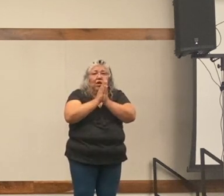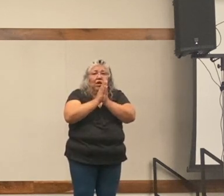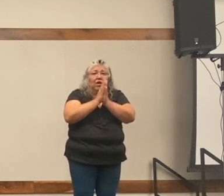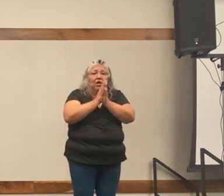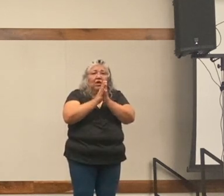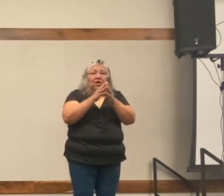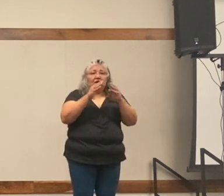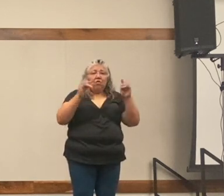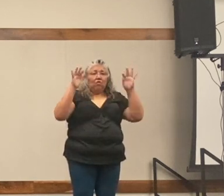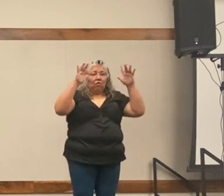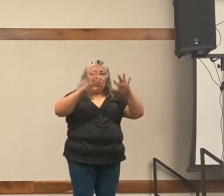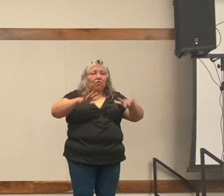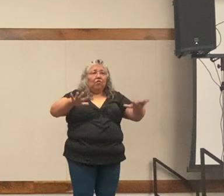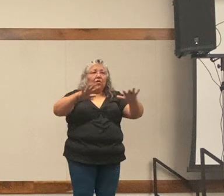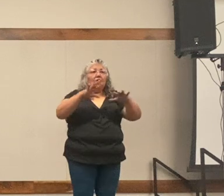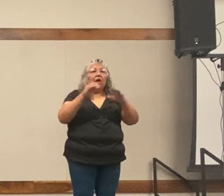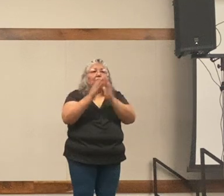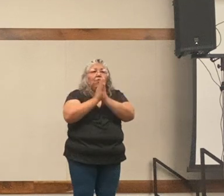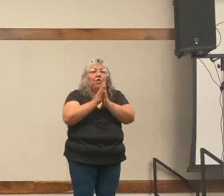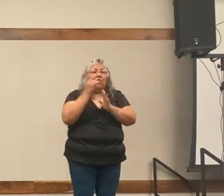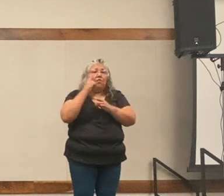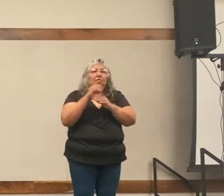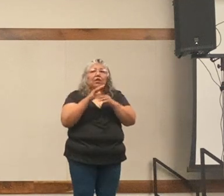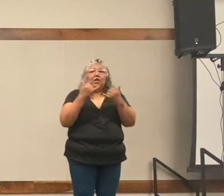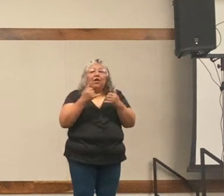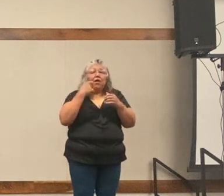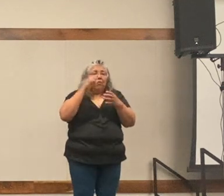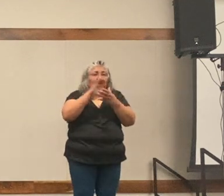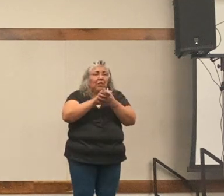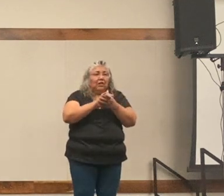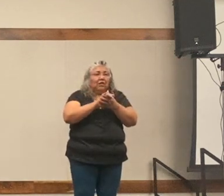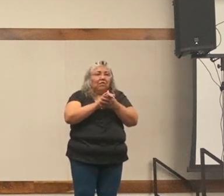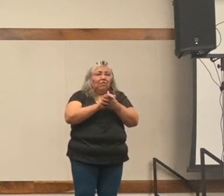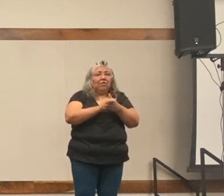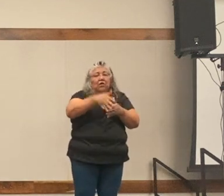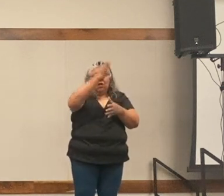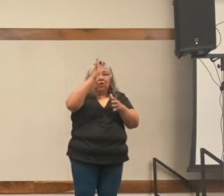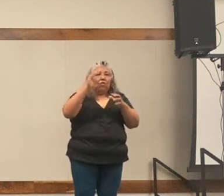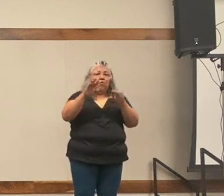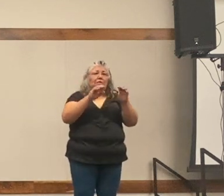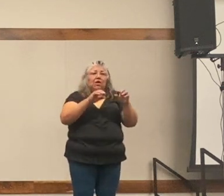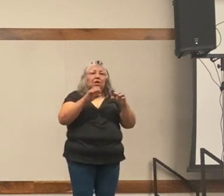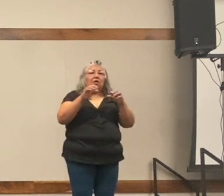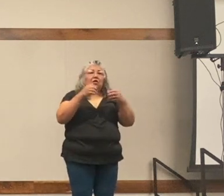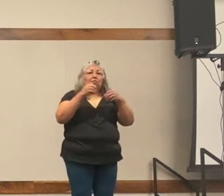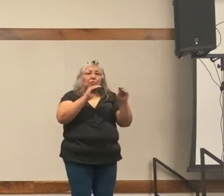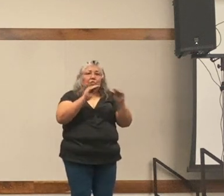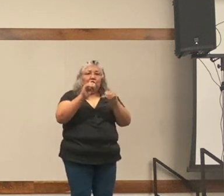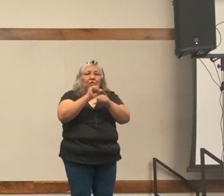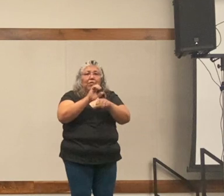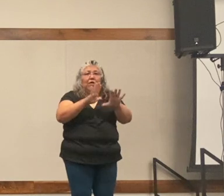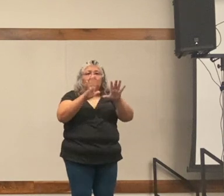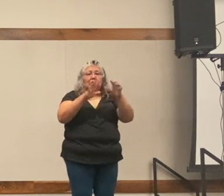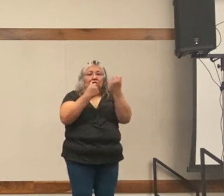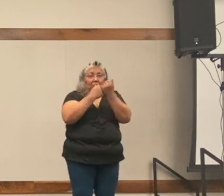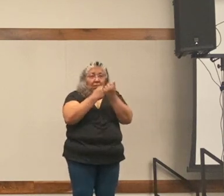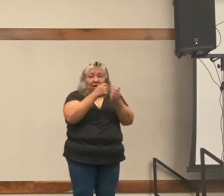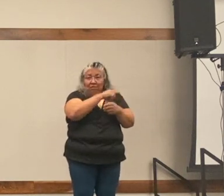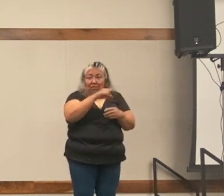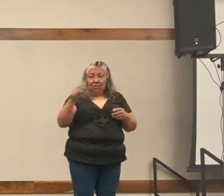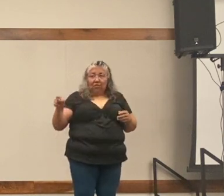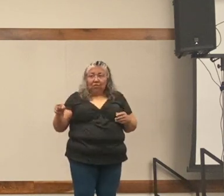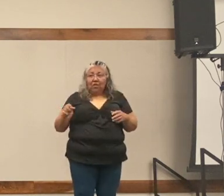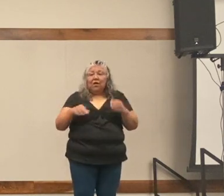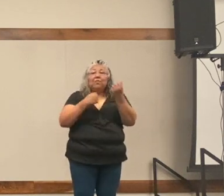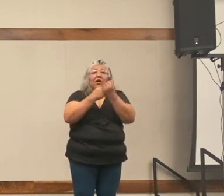for. And I'm believing that God is going to be moving mountains on behalf of you